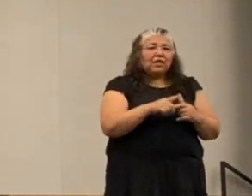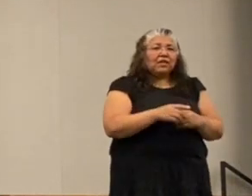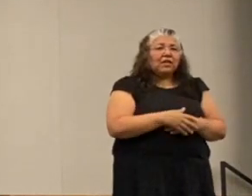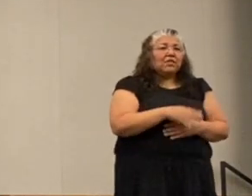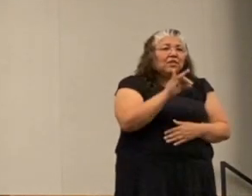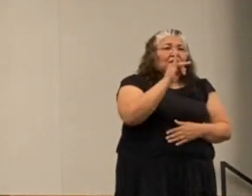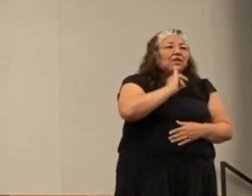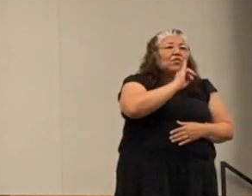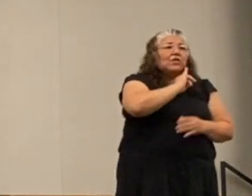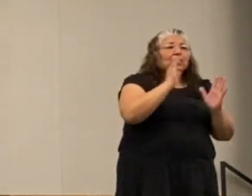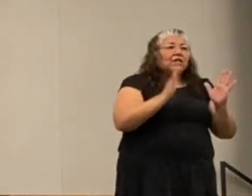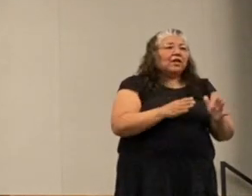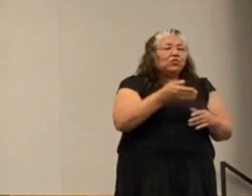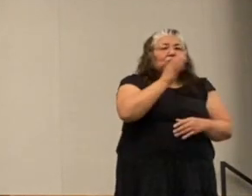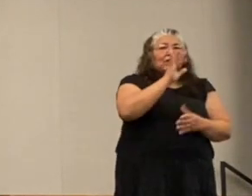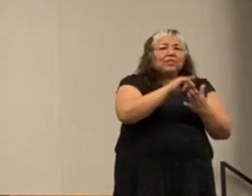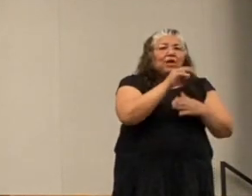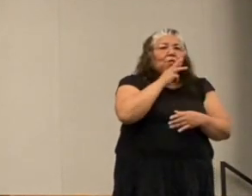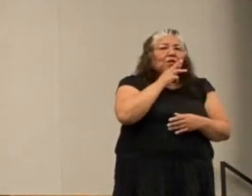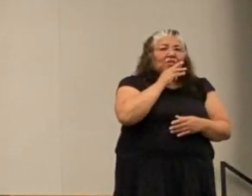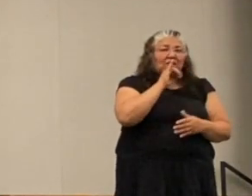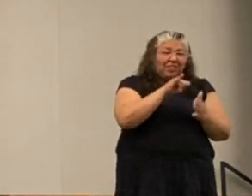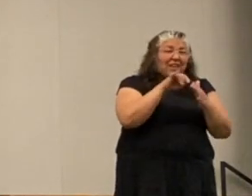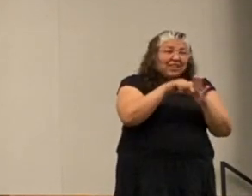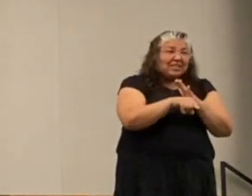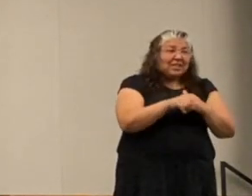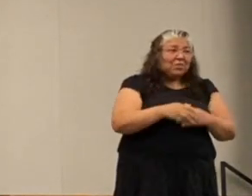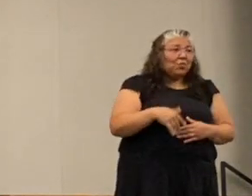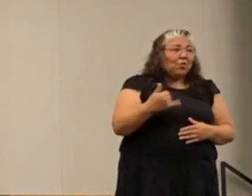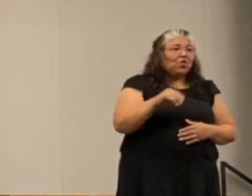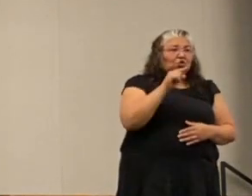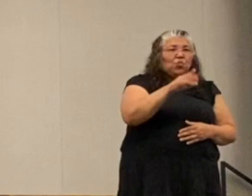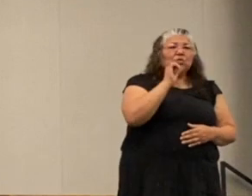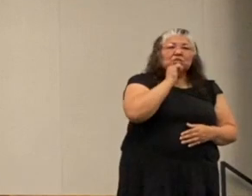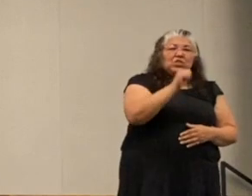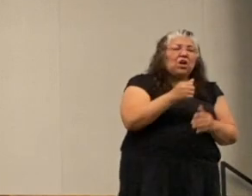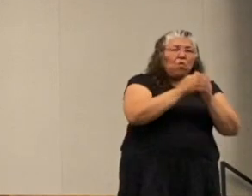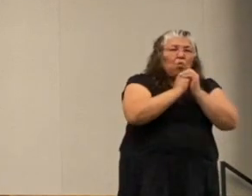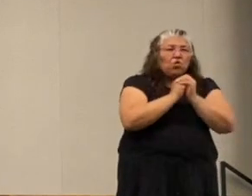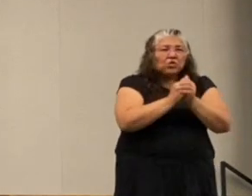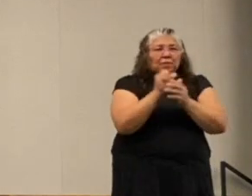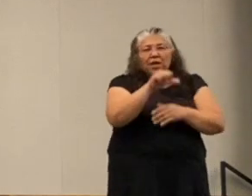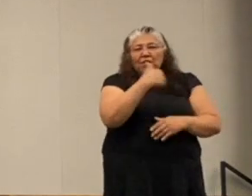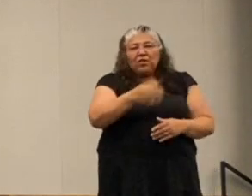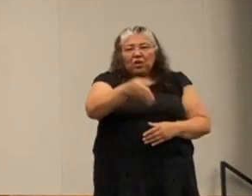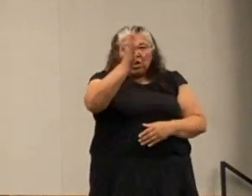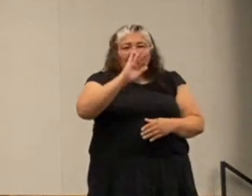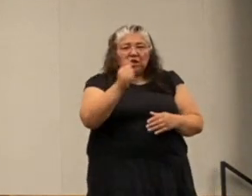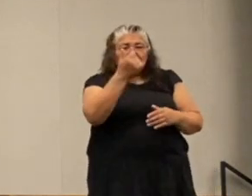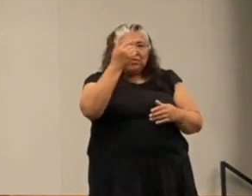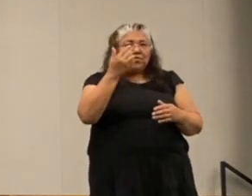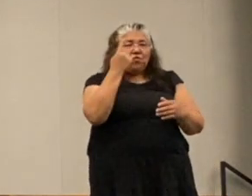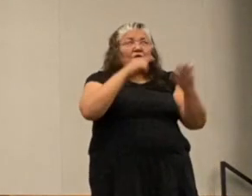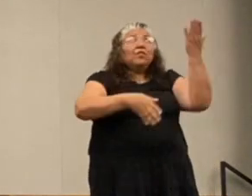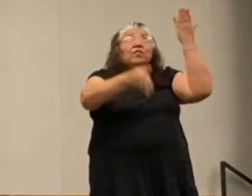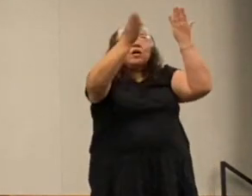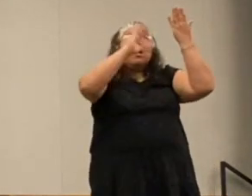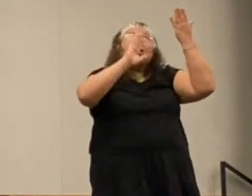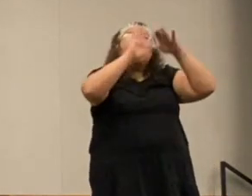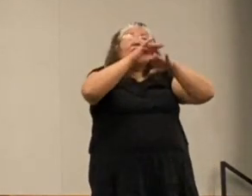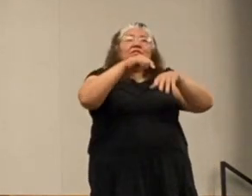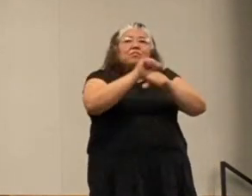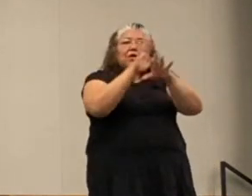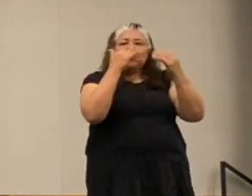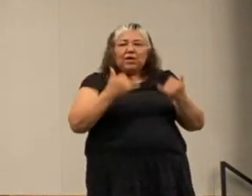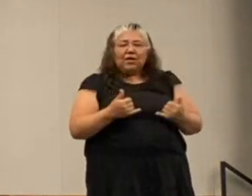water. That's deep, right? He's like, you will not worship any other god except for God who is up on this mountain right